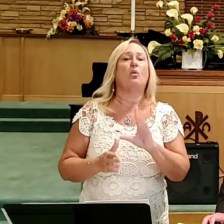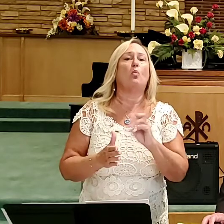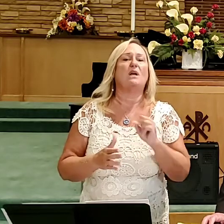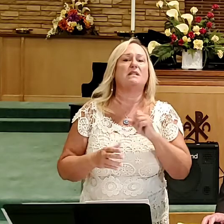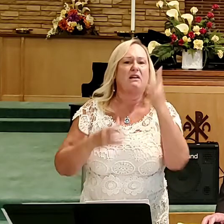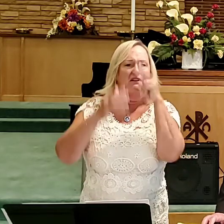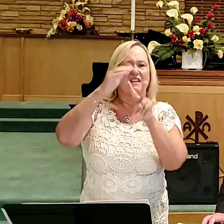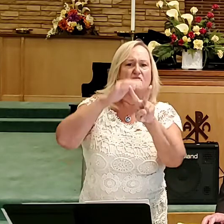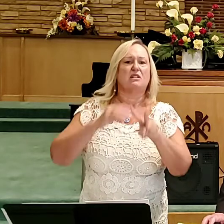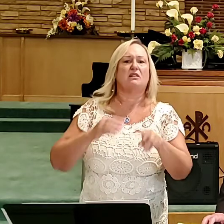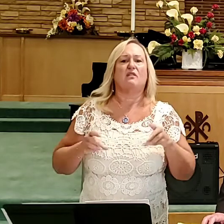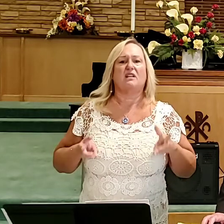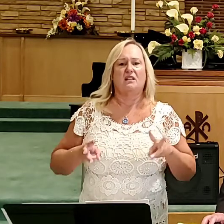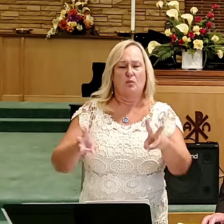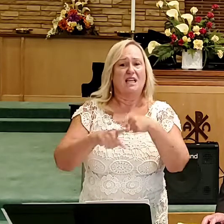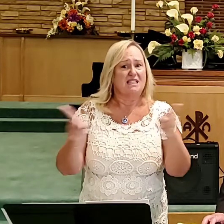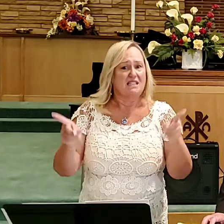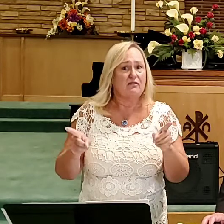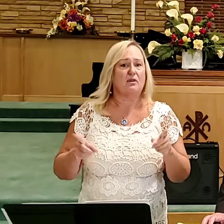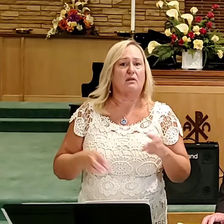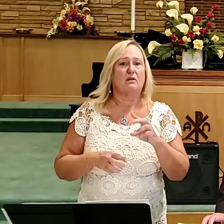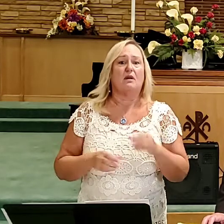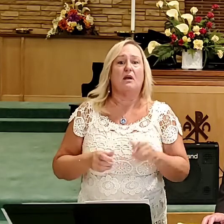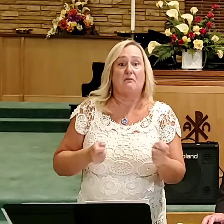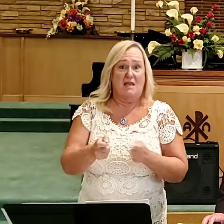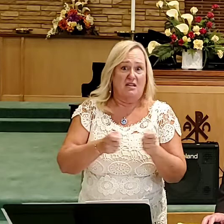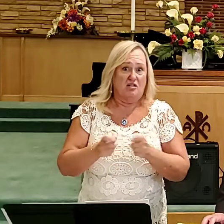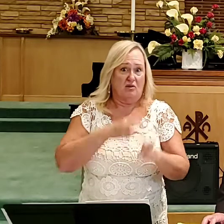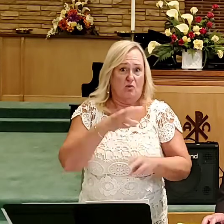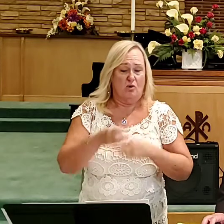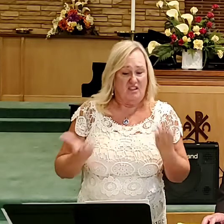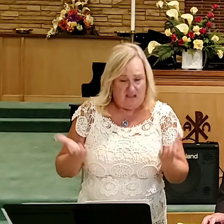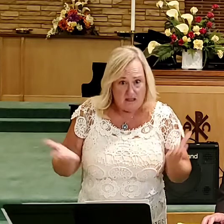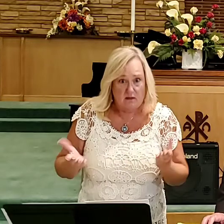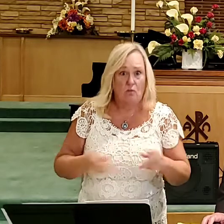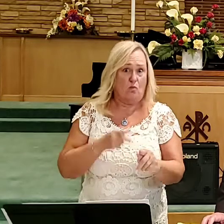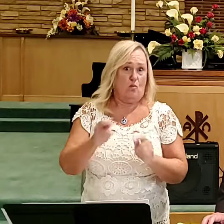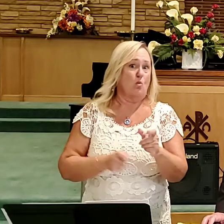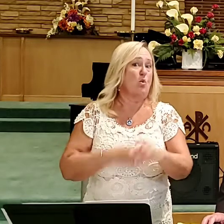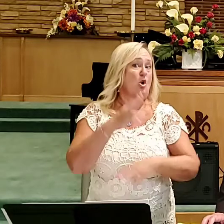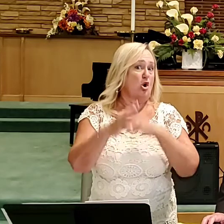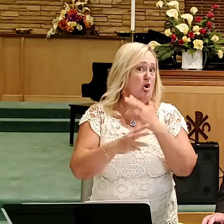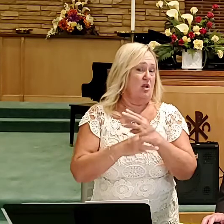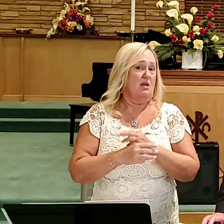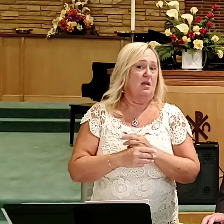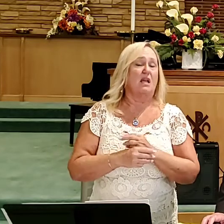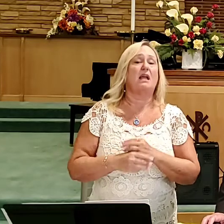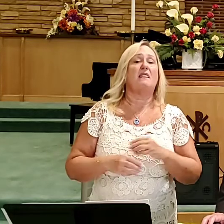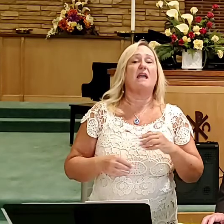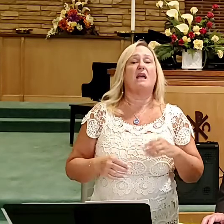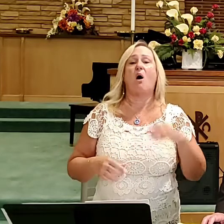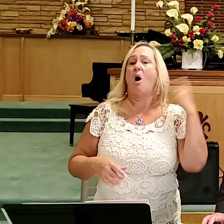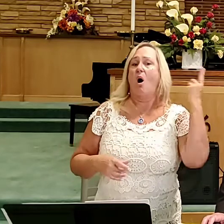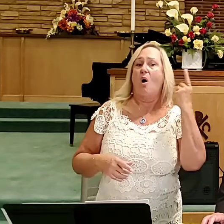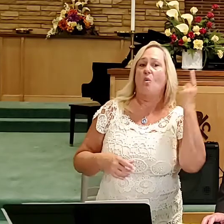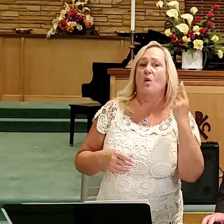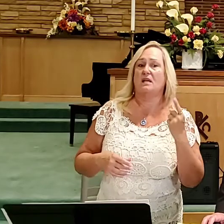of a different way of running the world, this world. And that ultimately always